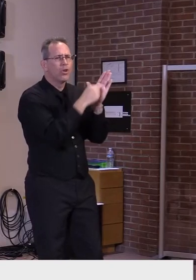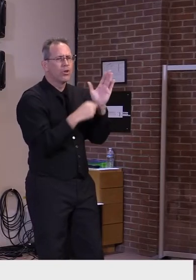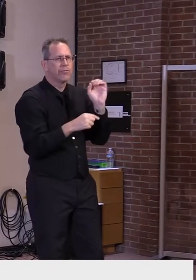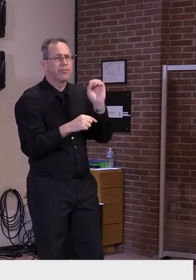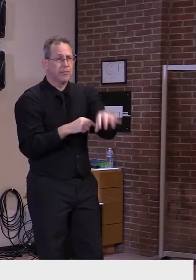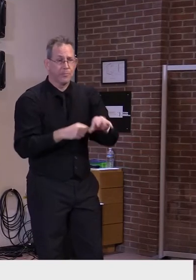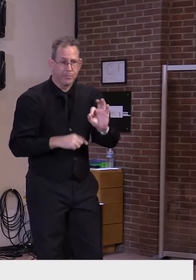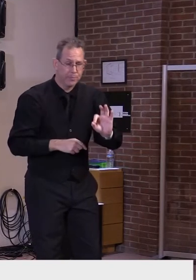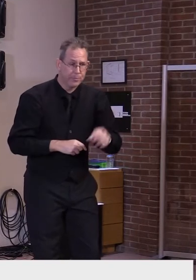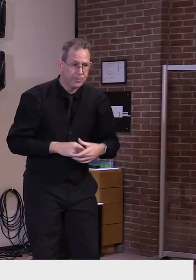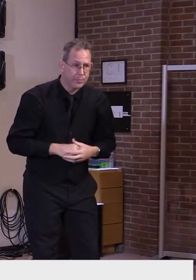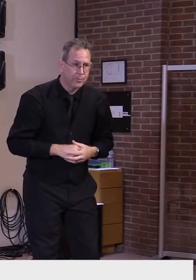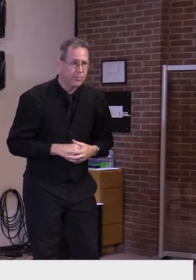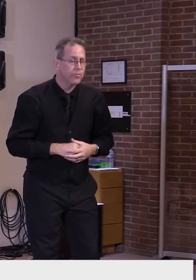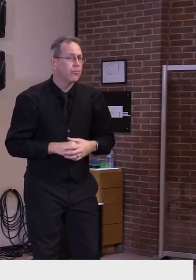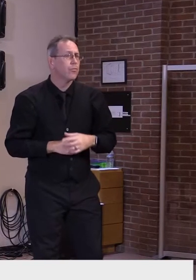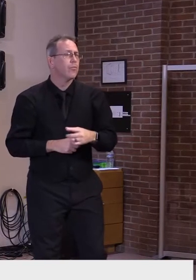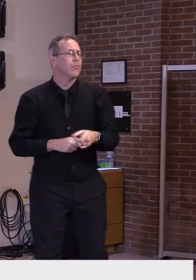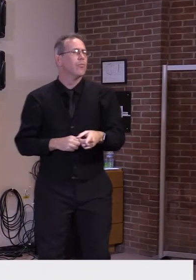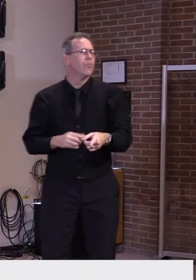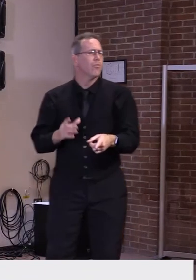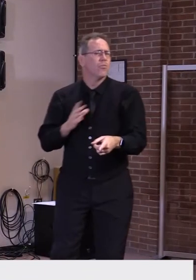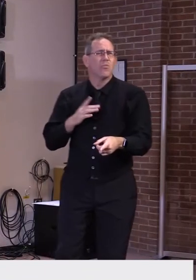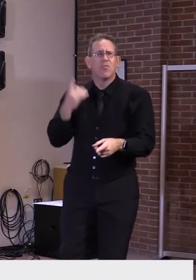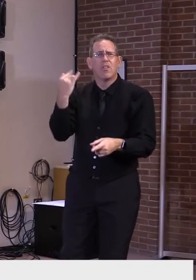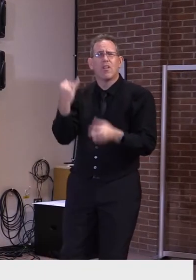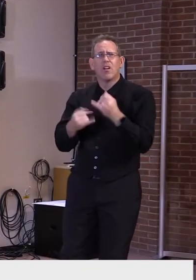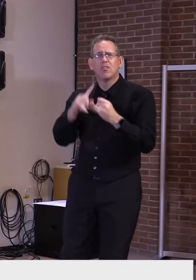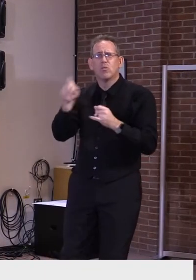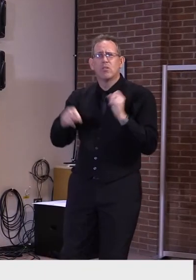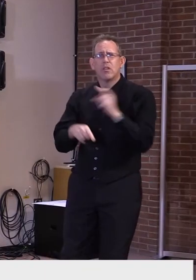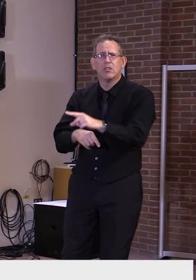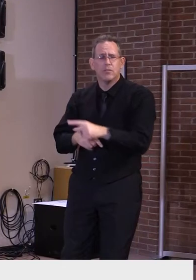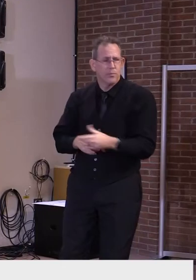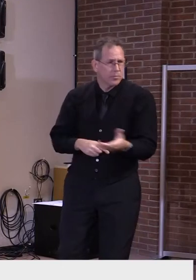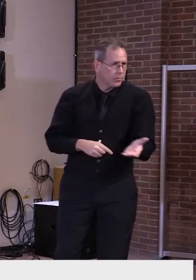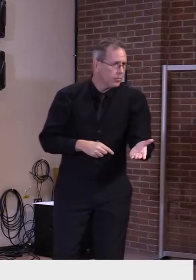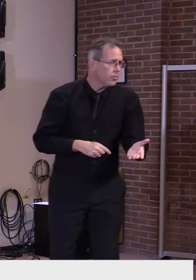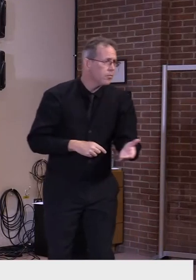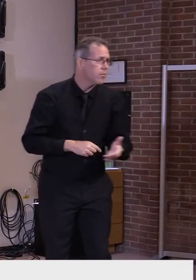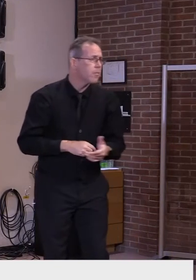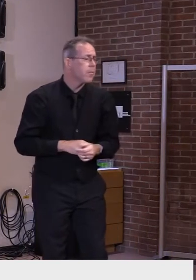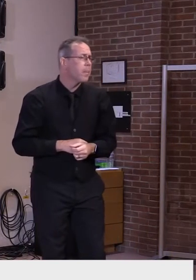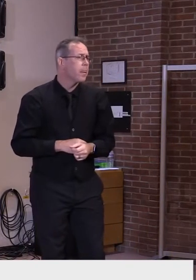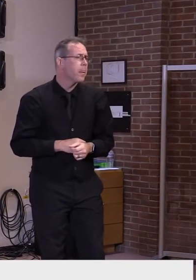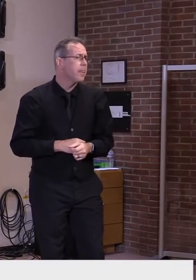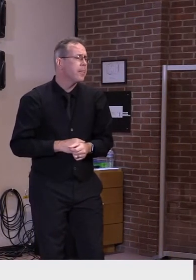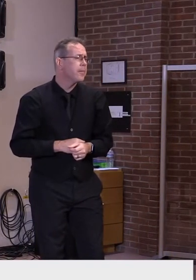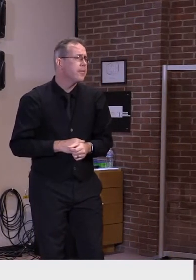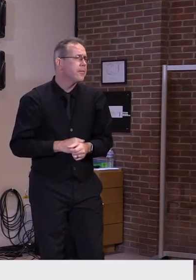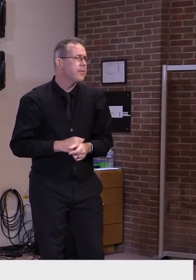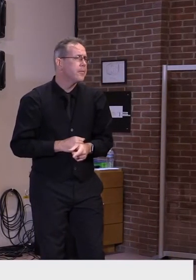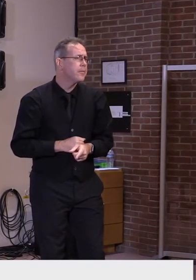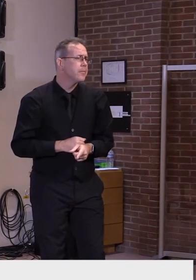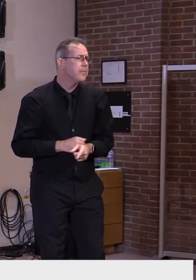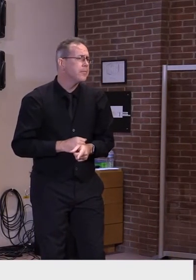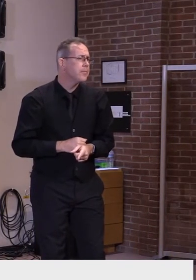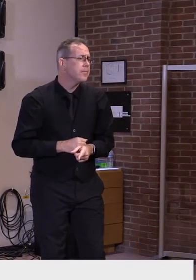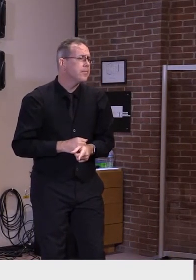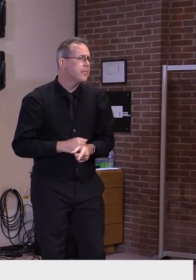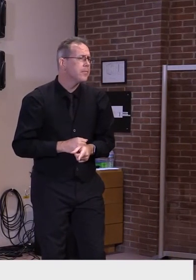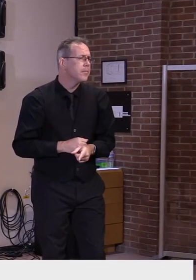question. How many cases are staff versus residents in long-term care facilities right